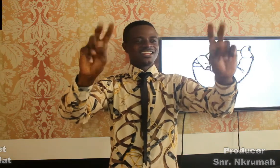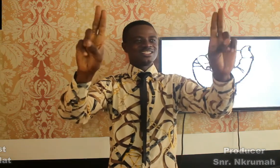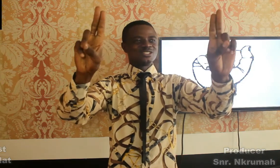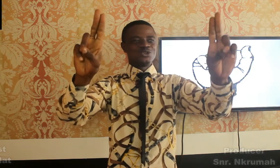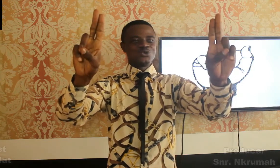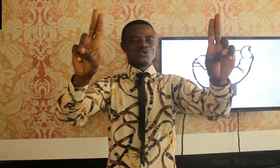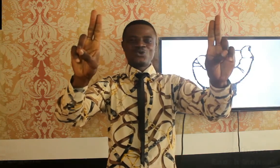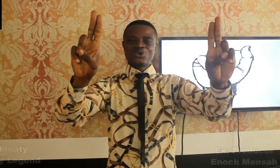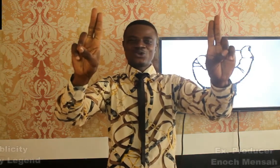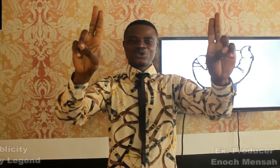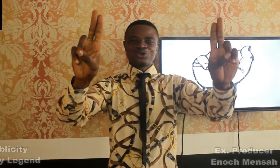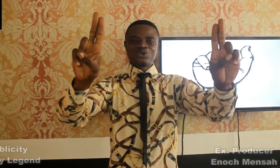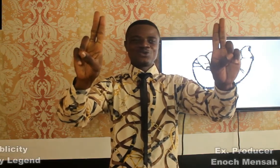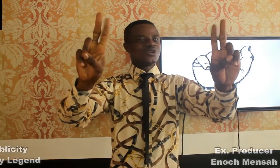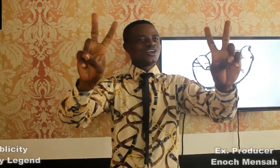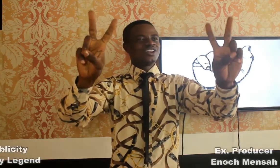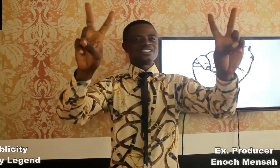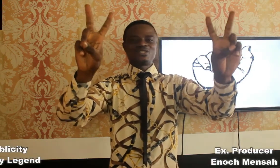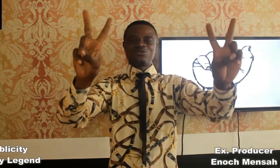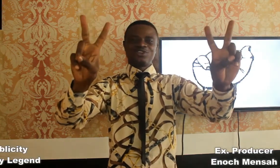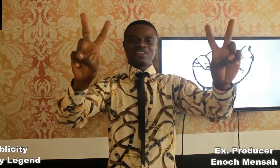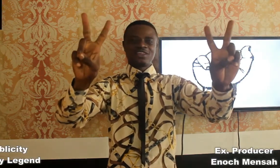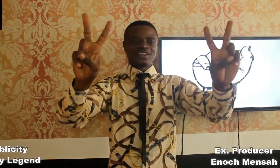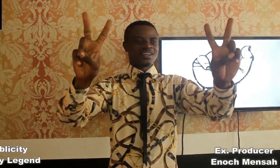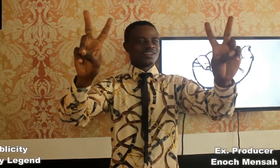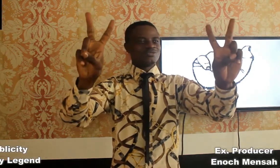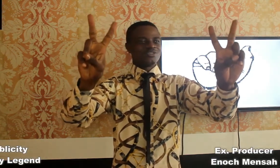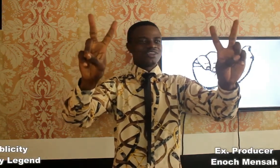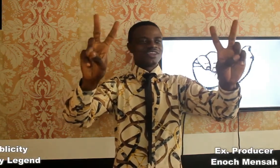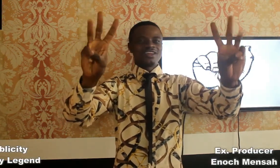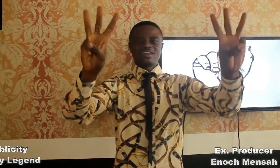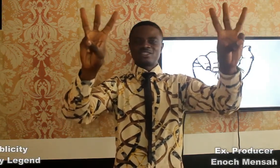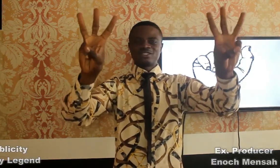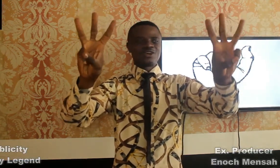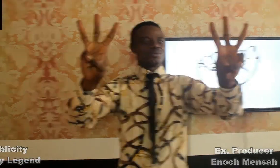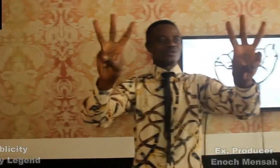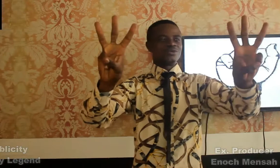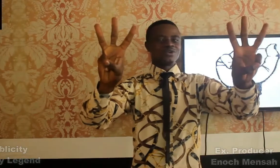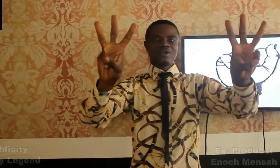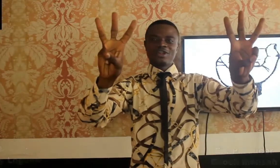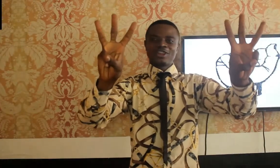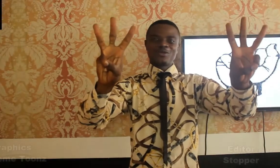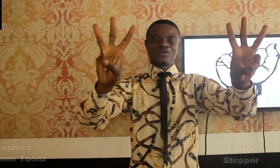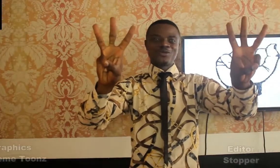This is U. This is V. This is W.